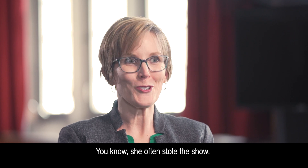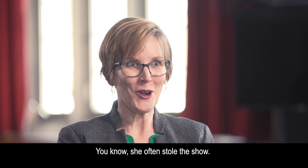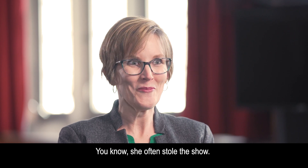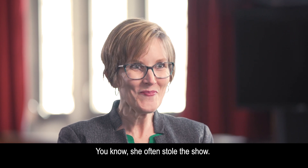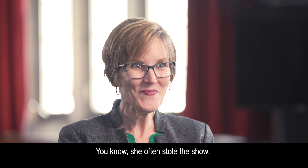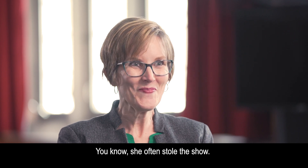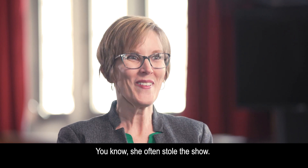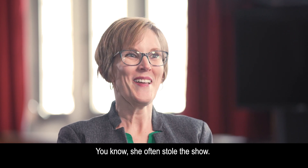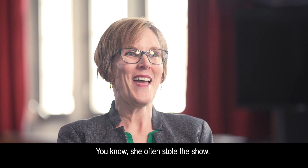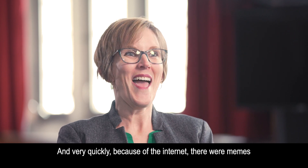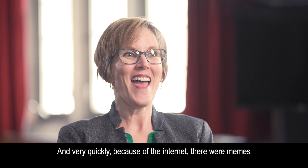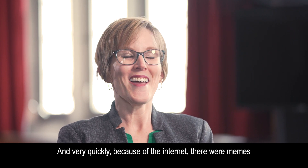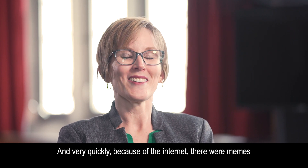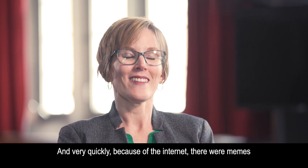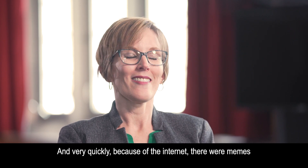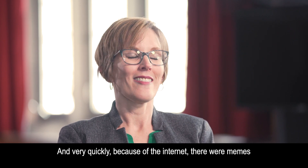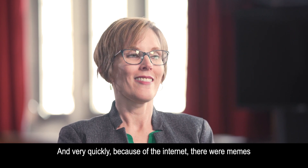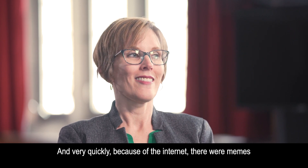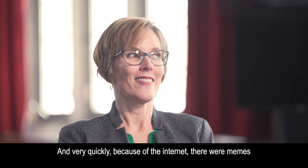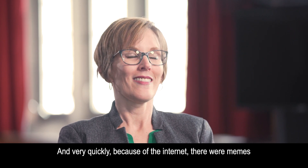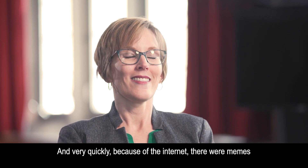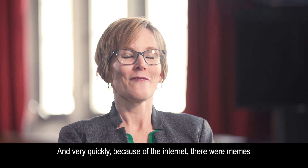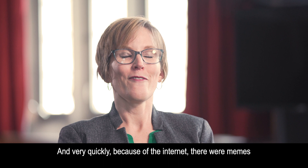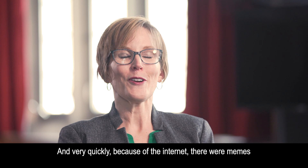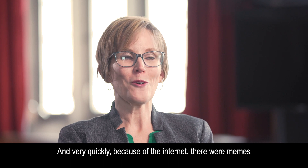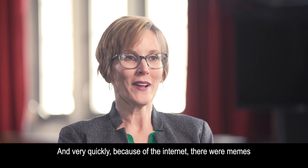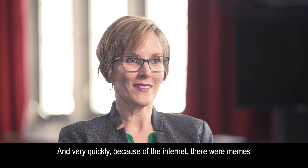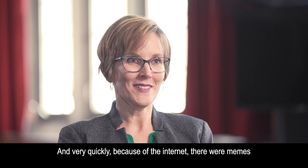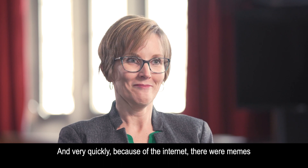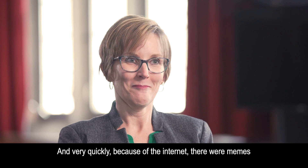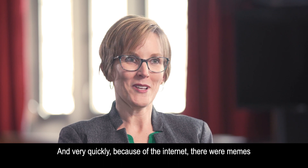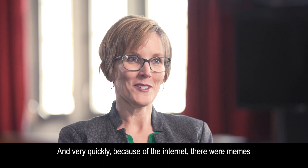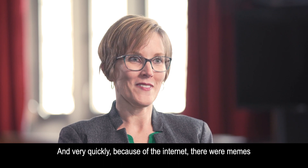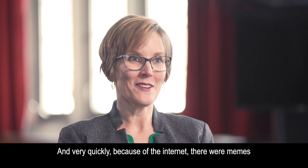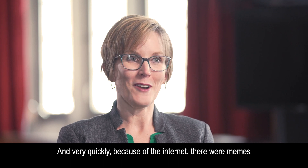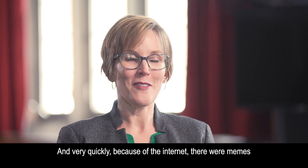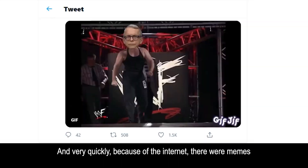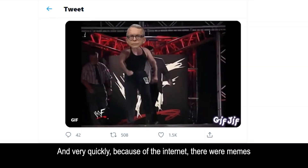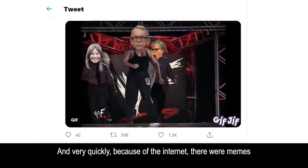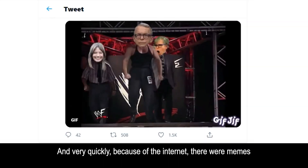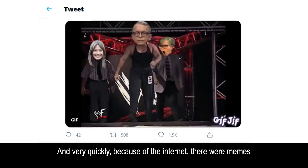show. And very quickly, because of the internet, there were